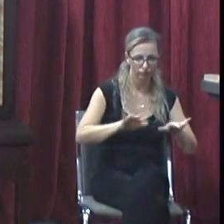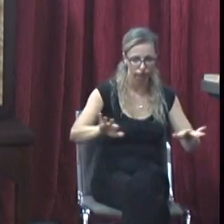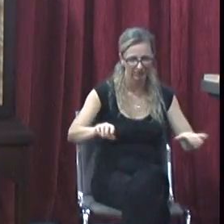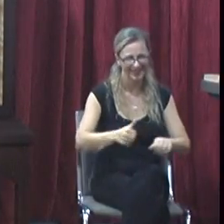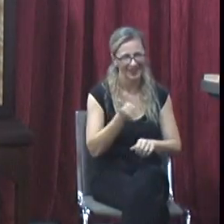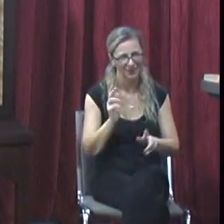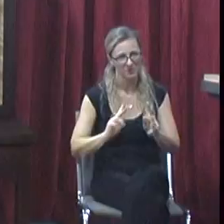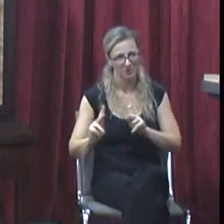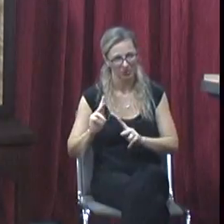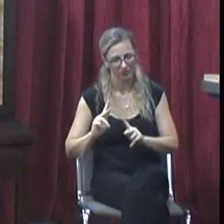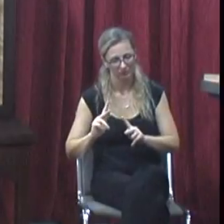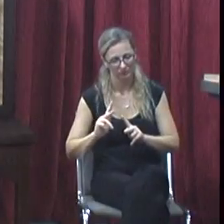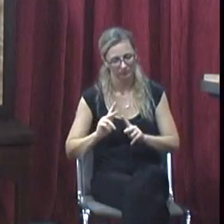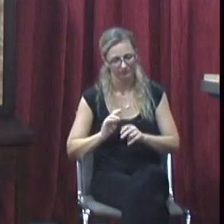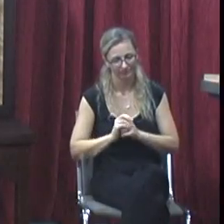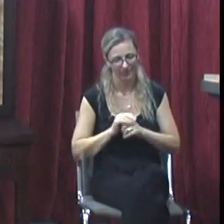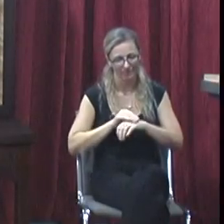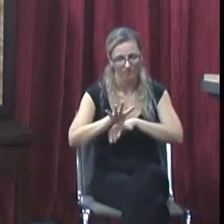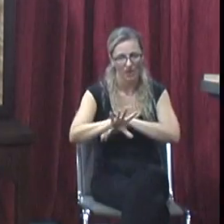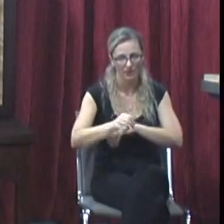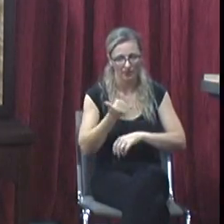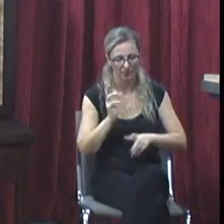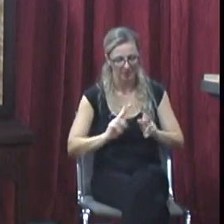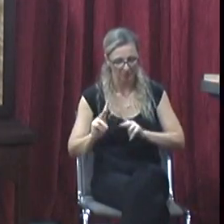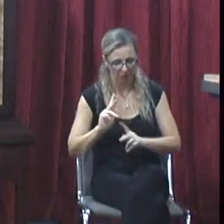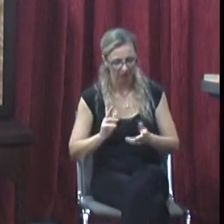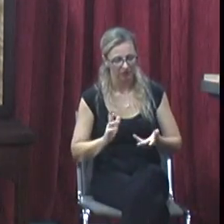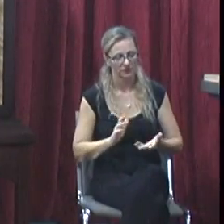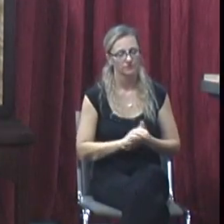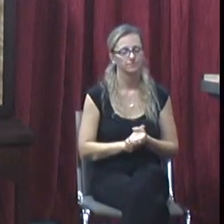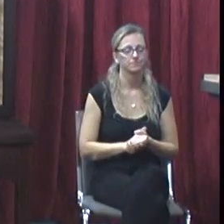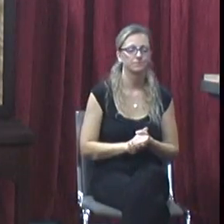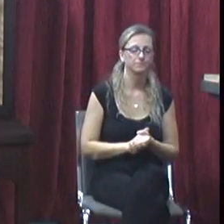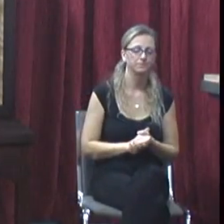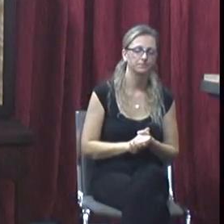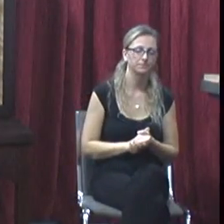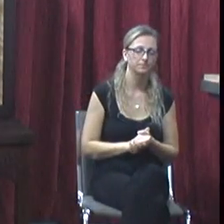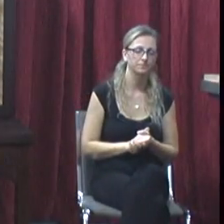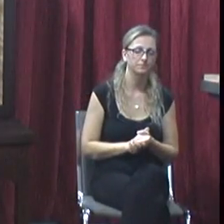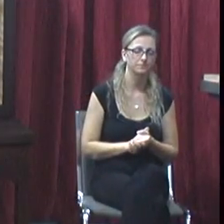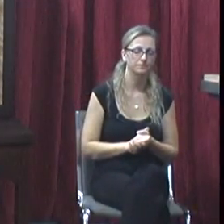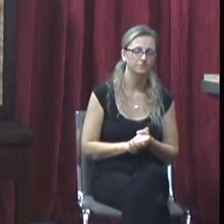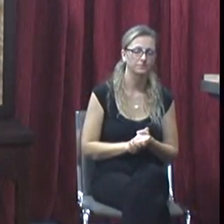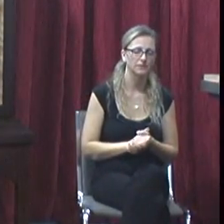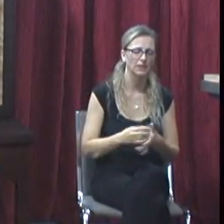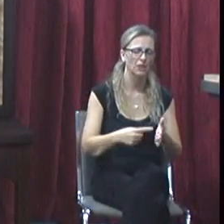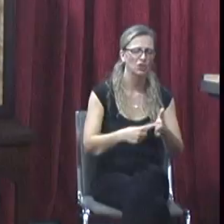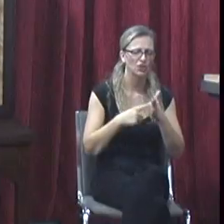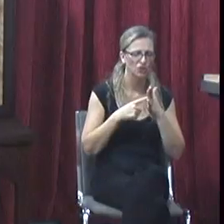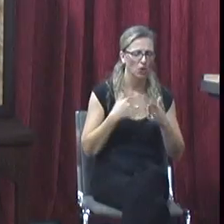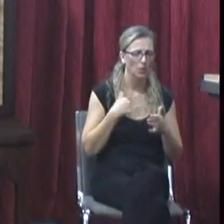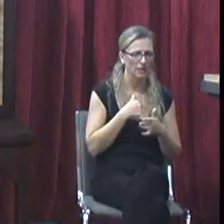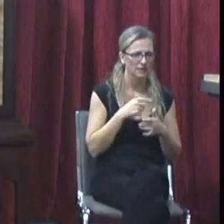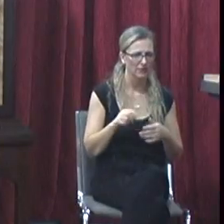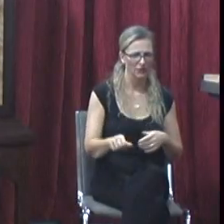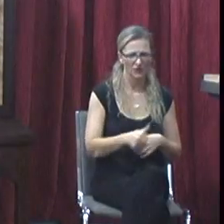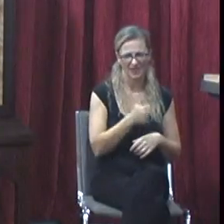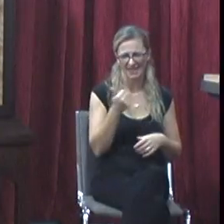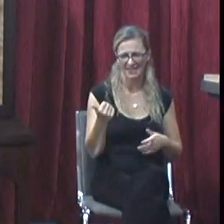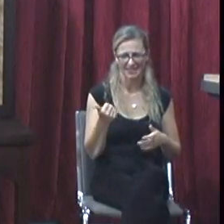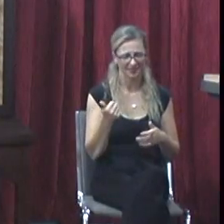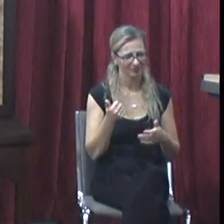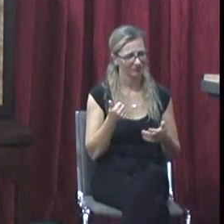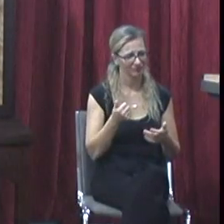resist temptation. So now, Lord, we've asked for contrite hearts. Show us if there are any idolatrous or